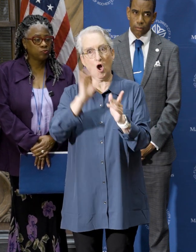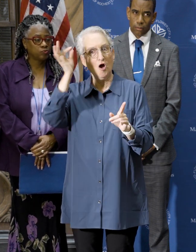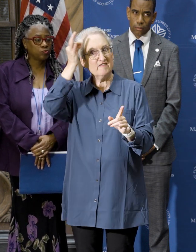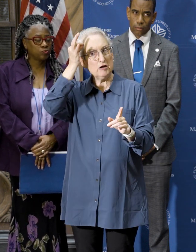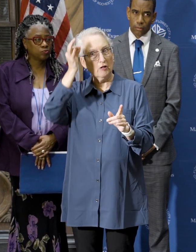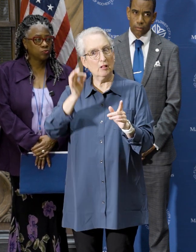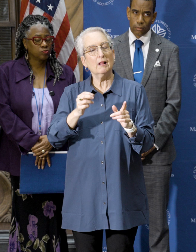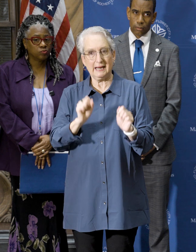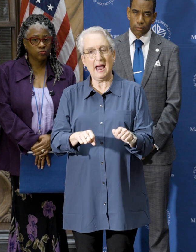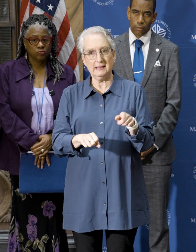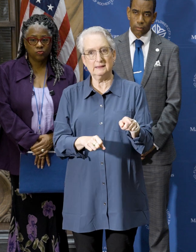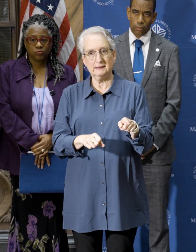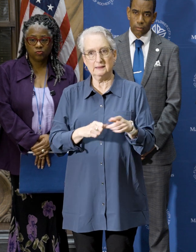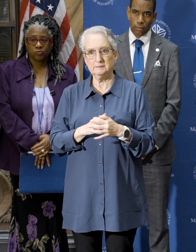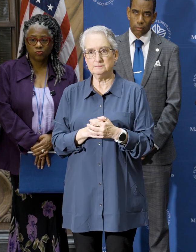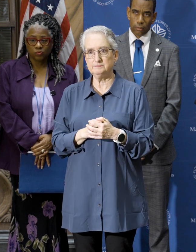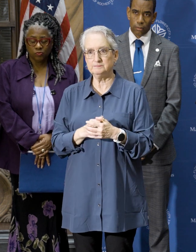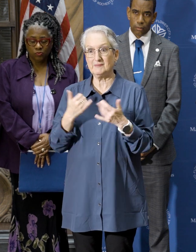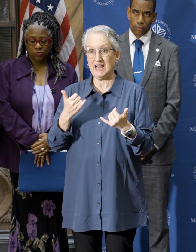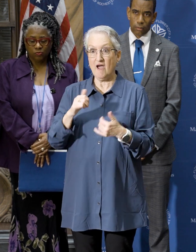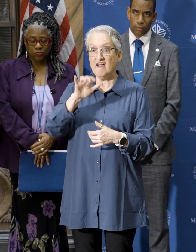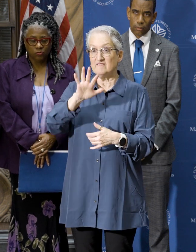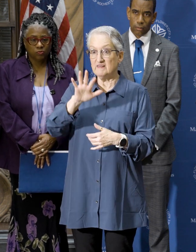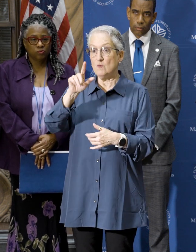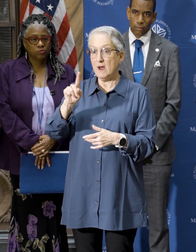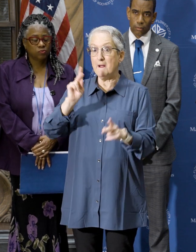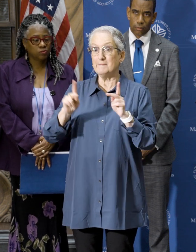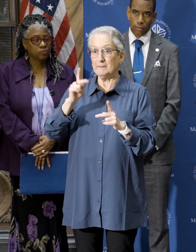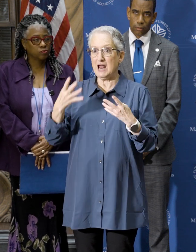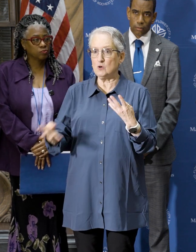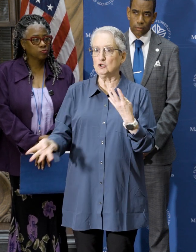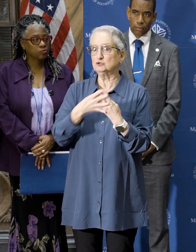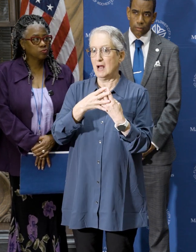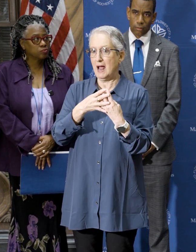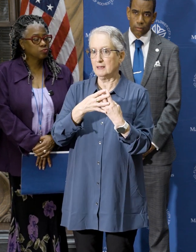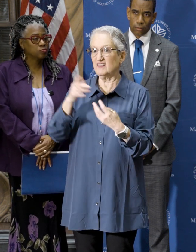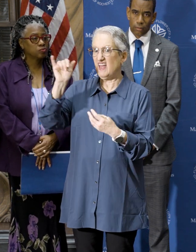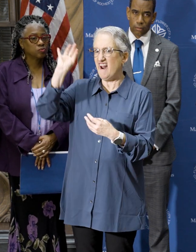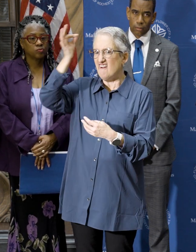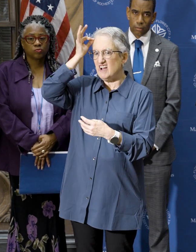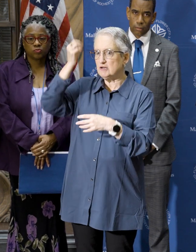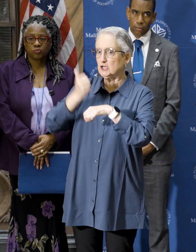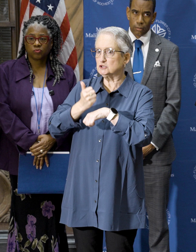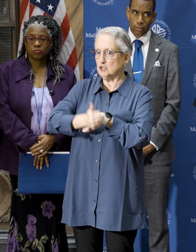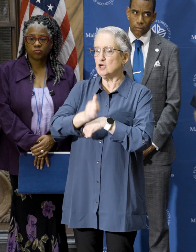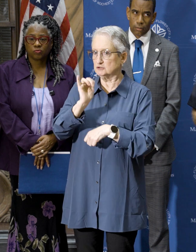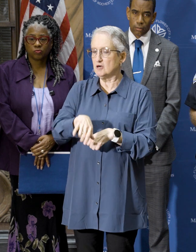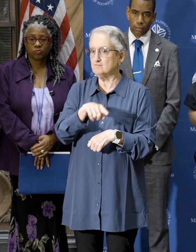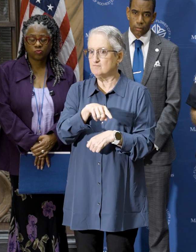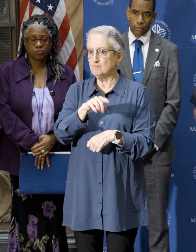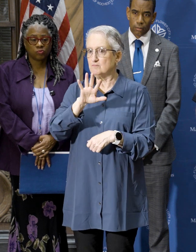the county jail being held under federal charges. We're going to continue to build our relationships with our community. Just last